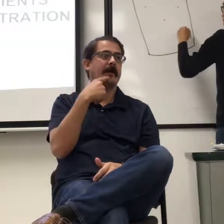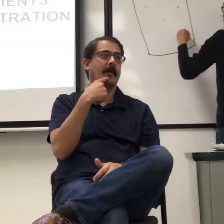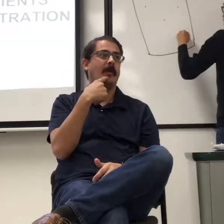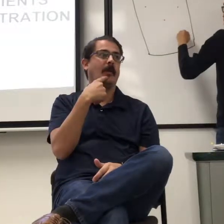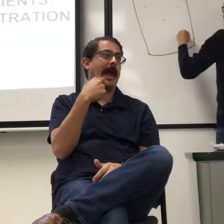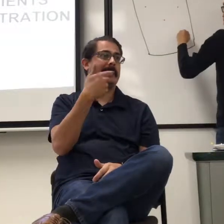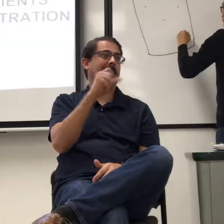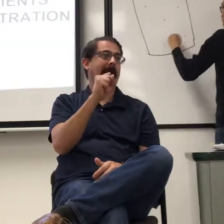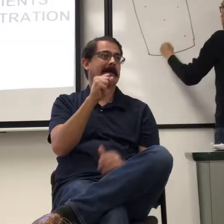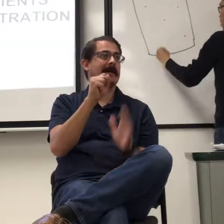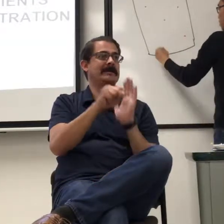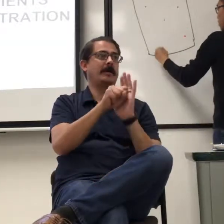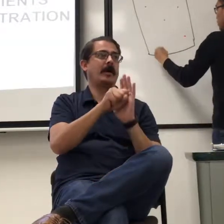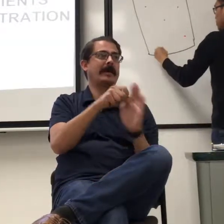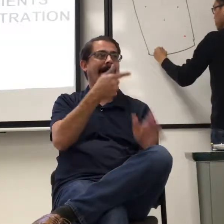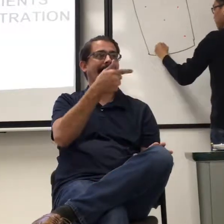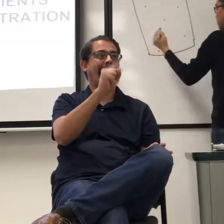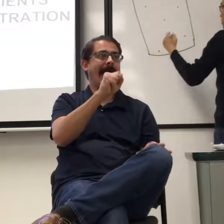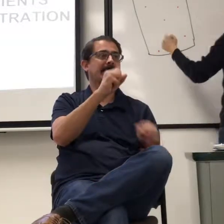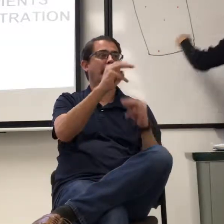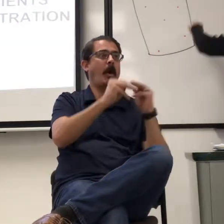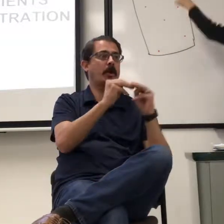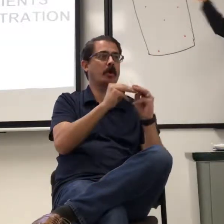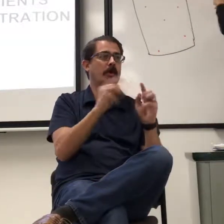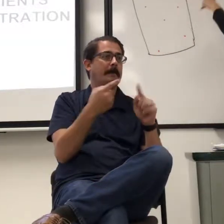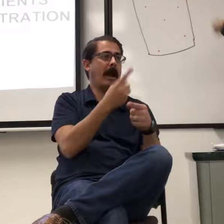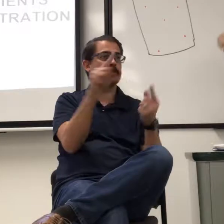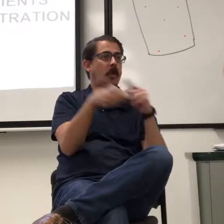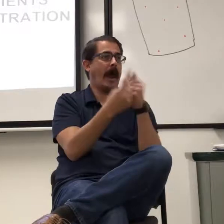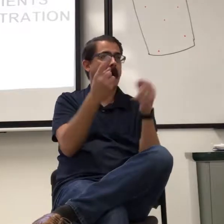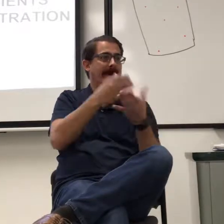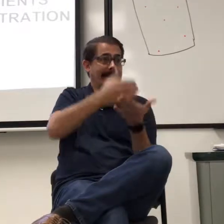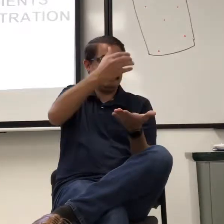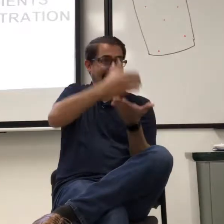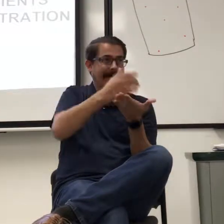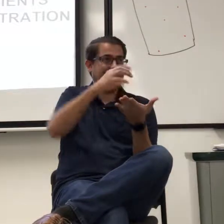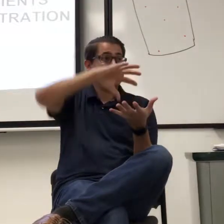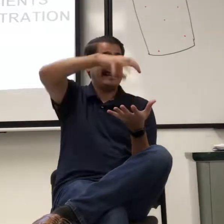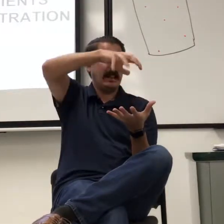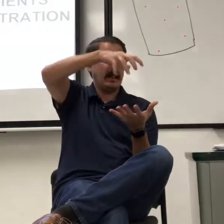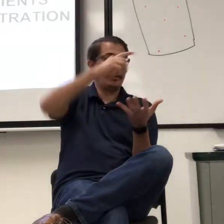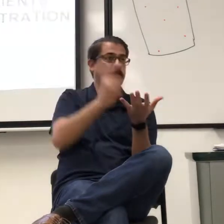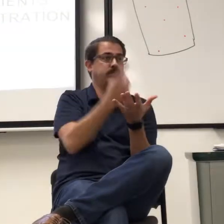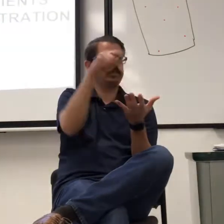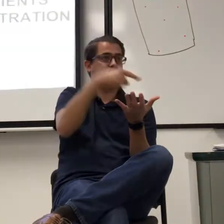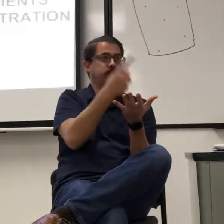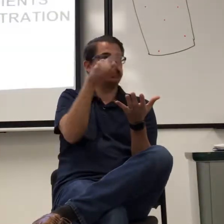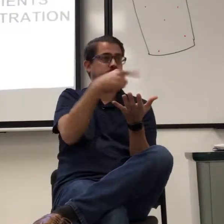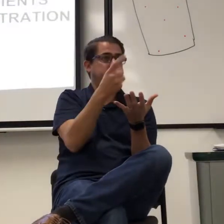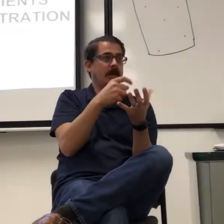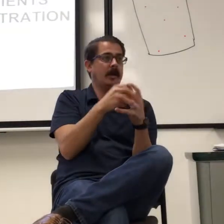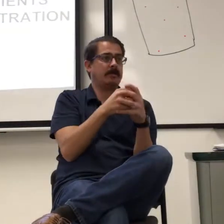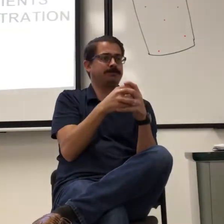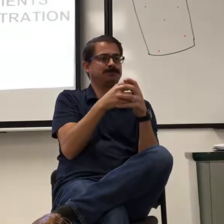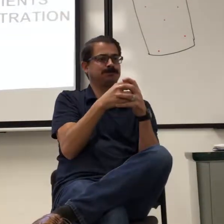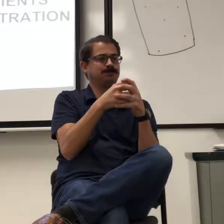symbolizing gas molecules, and they're bouncing around in the sealed chamber, exerting a pressure.